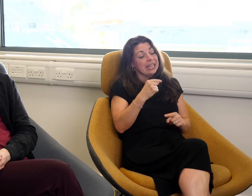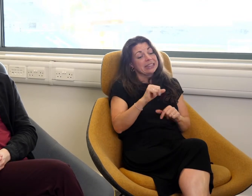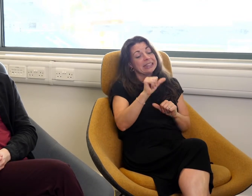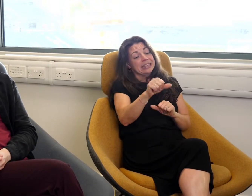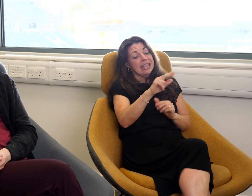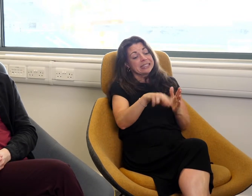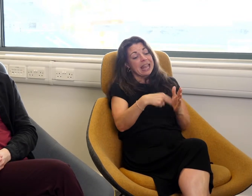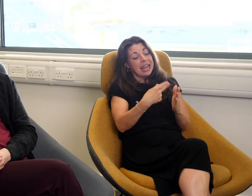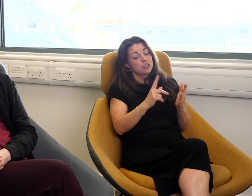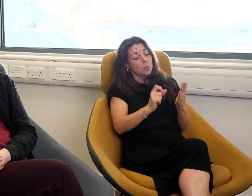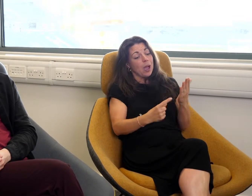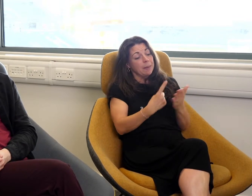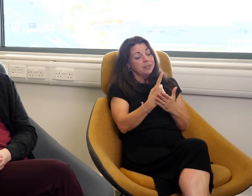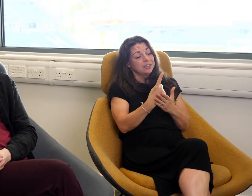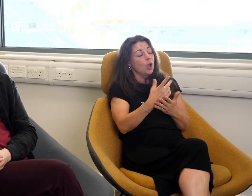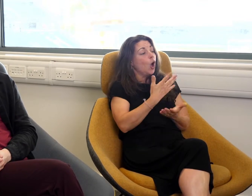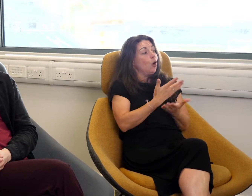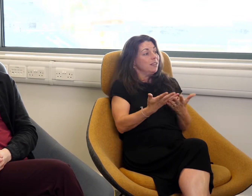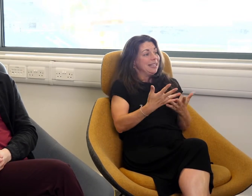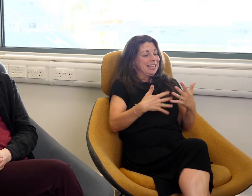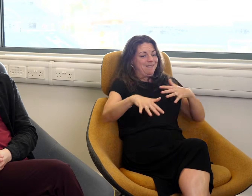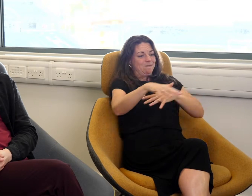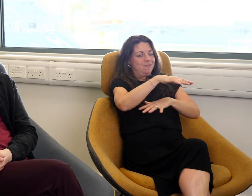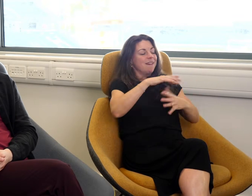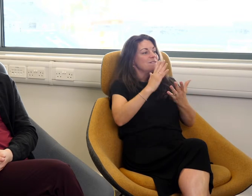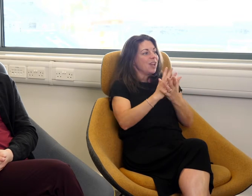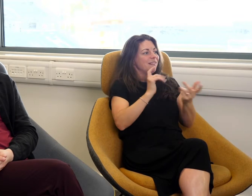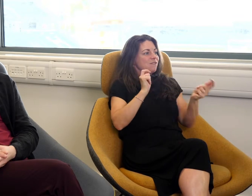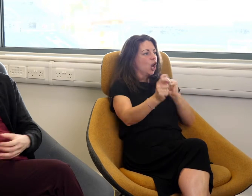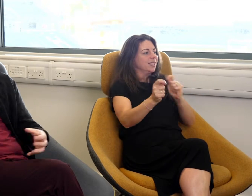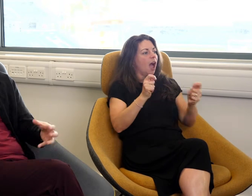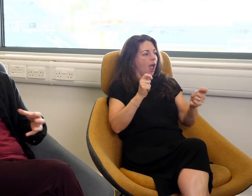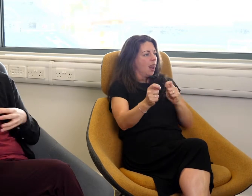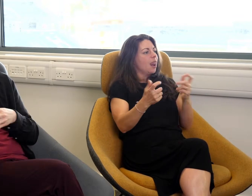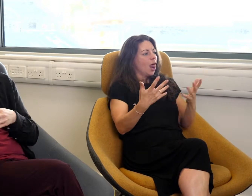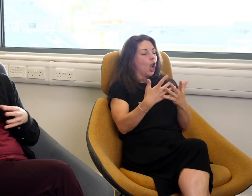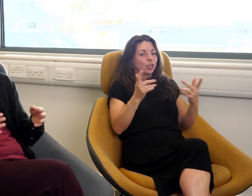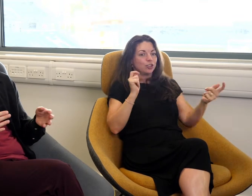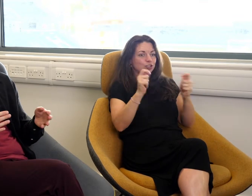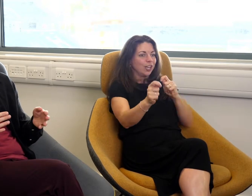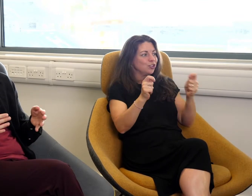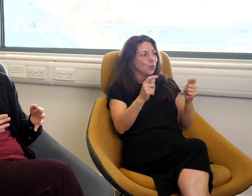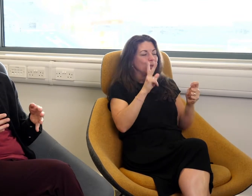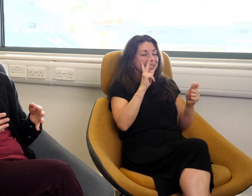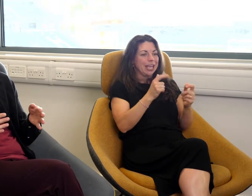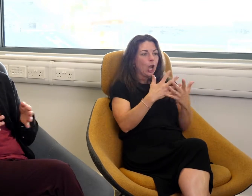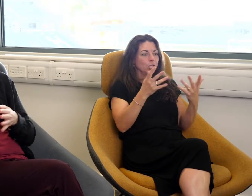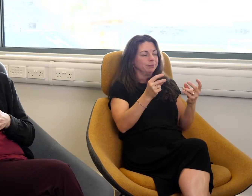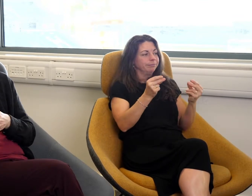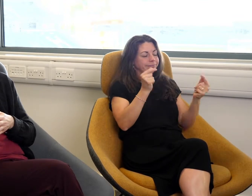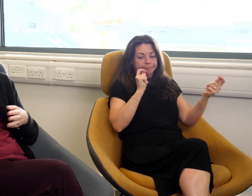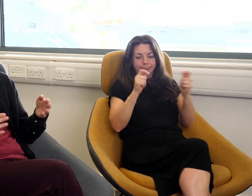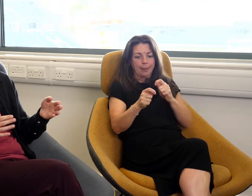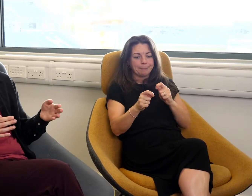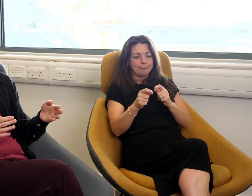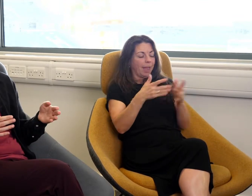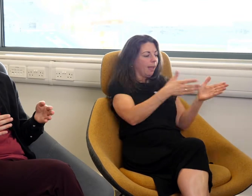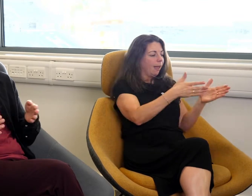very volatile at the moment. We are seeing really quick kind of changes in people's support from one political party to